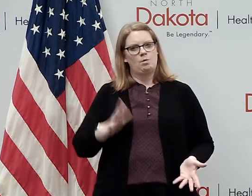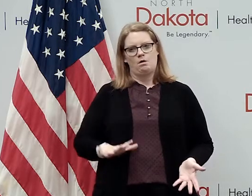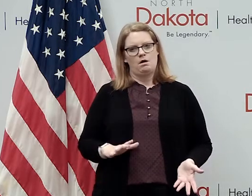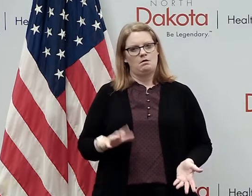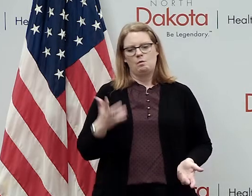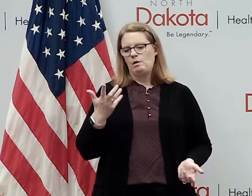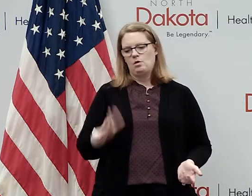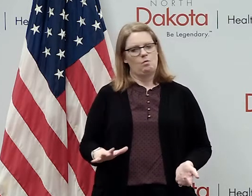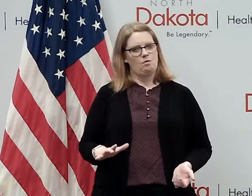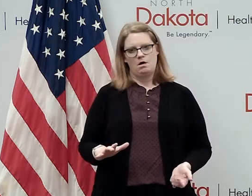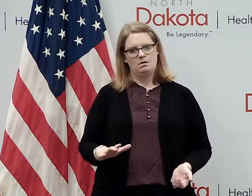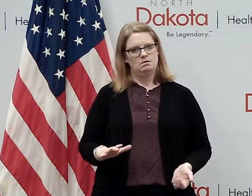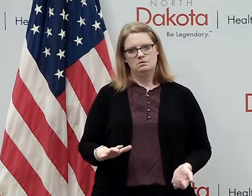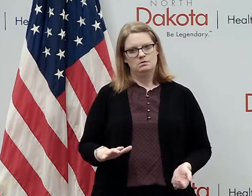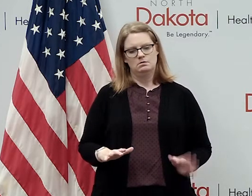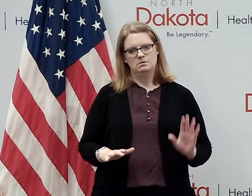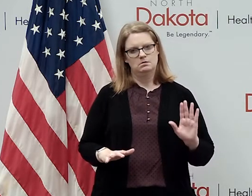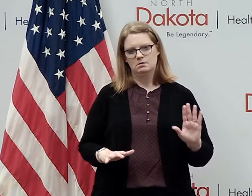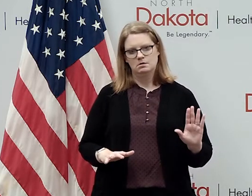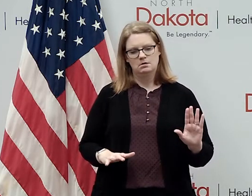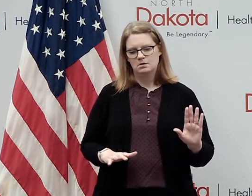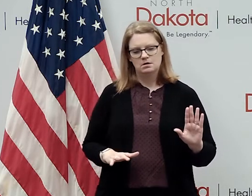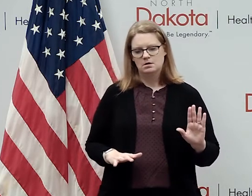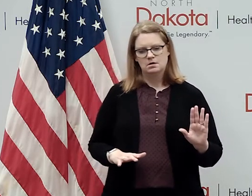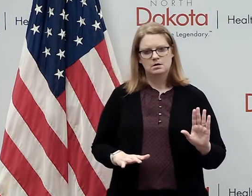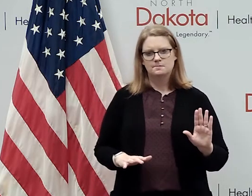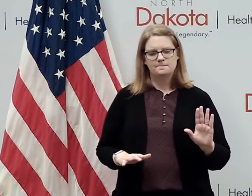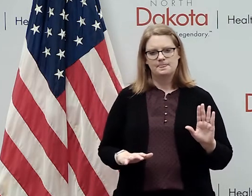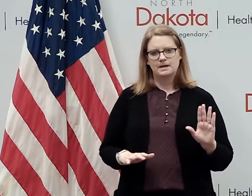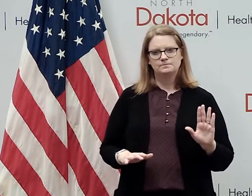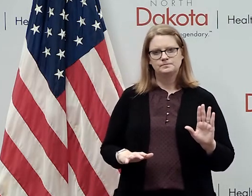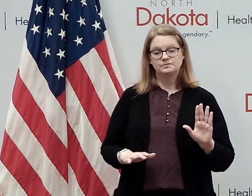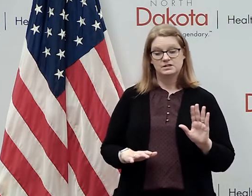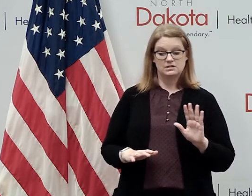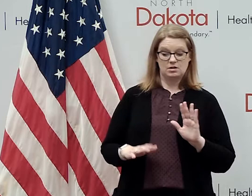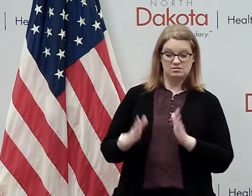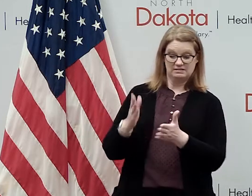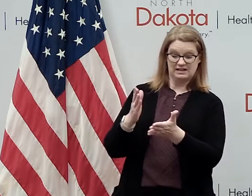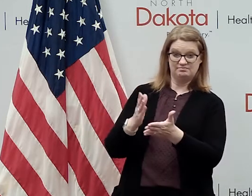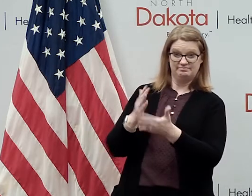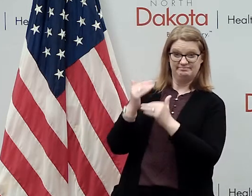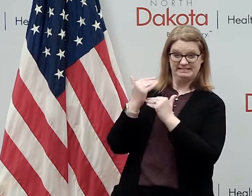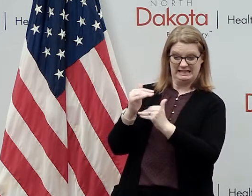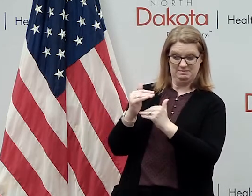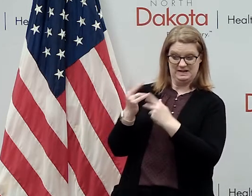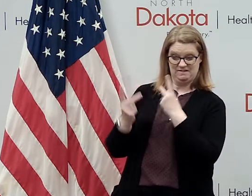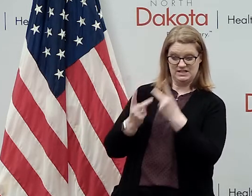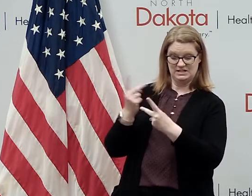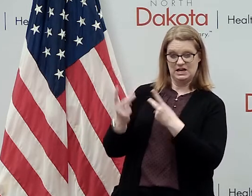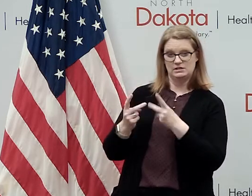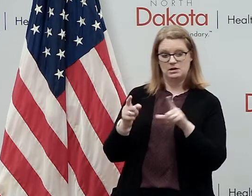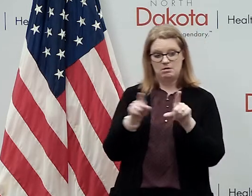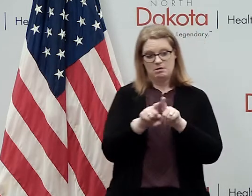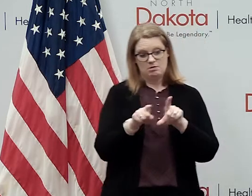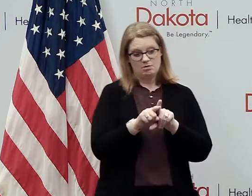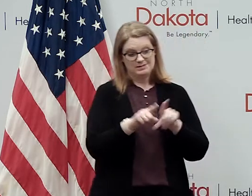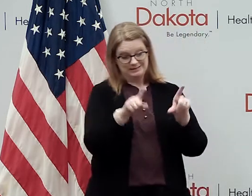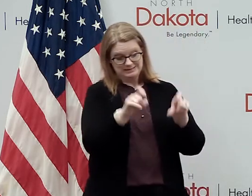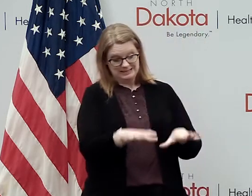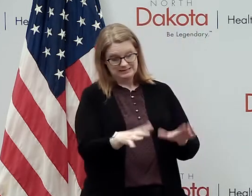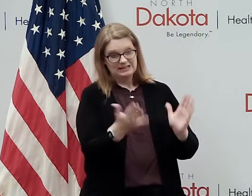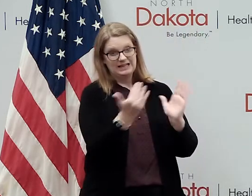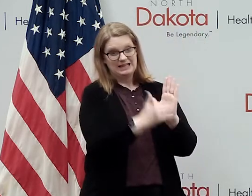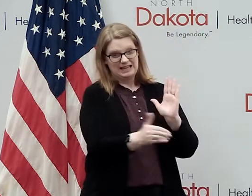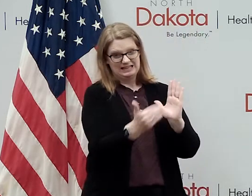the way we've done that is in addition to just restricting visitation and conducting targeted testing of staff